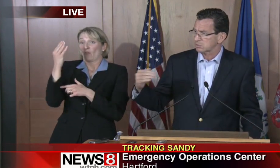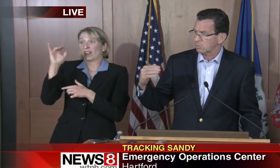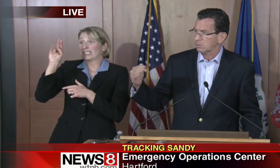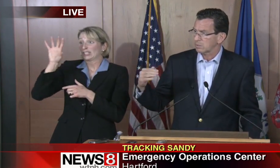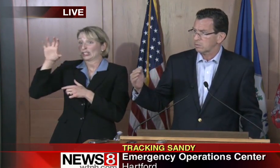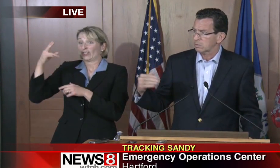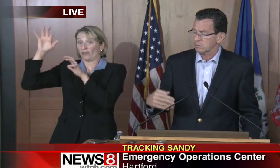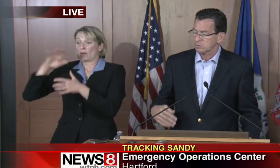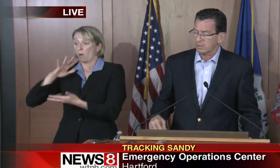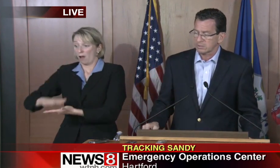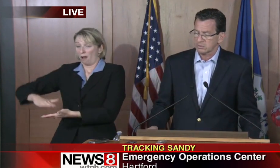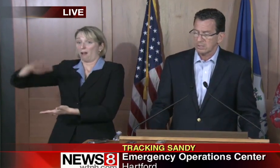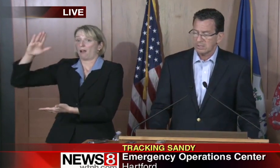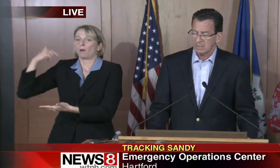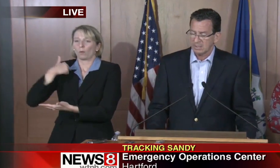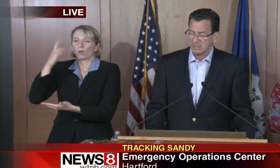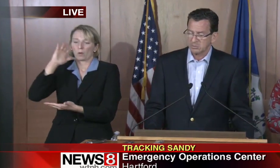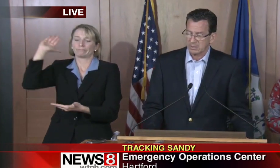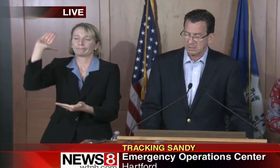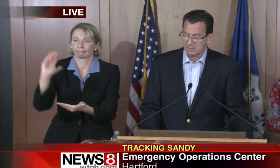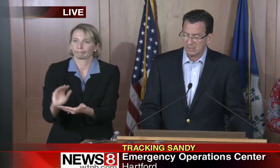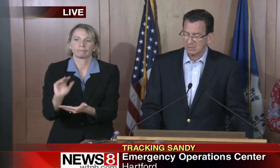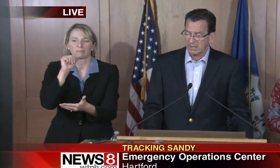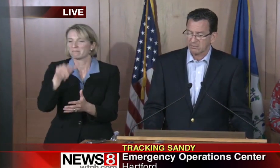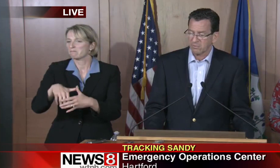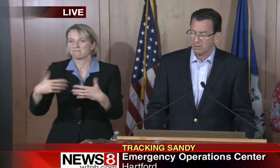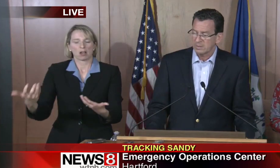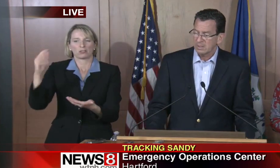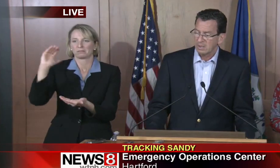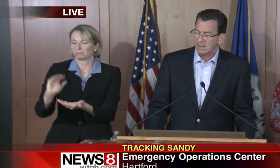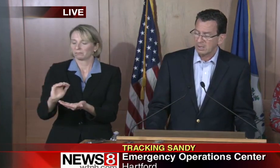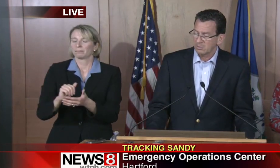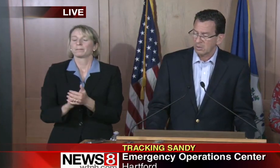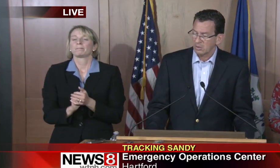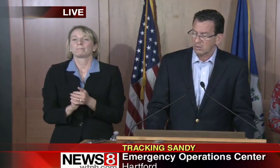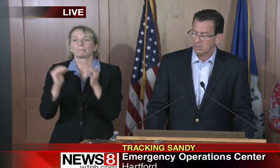just because of where we were with respect to expected landfall.